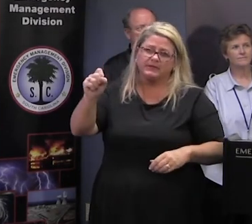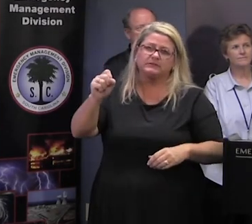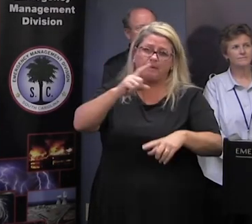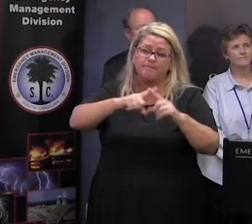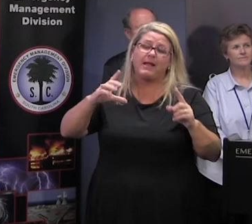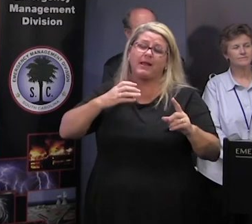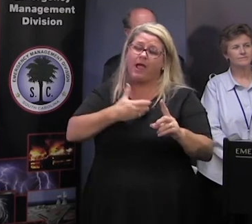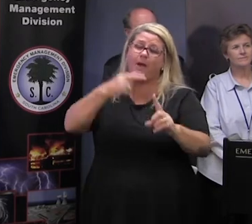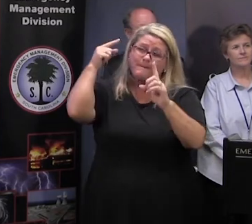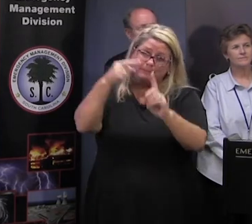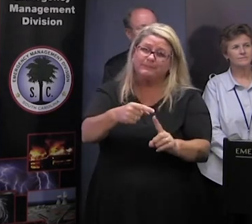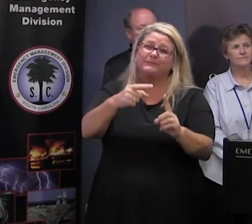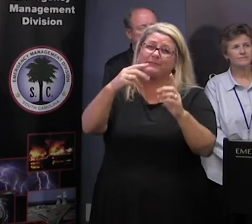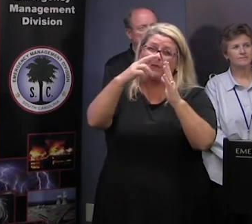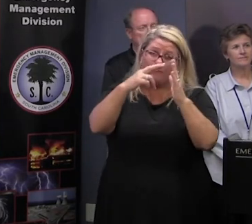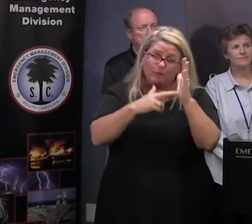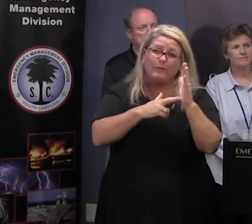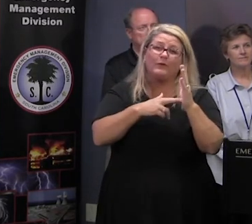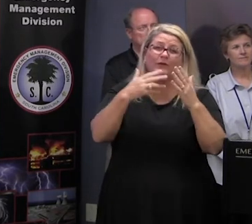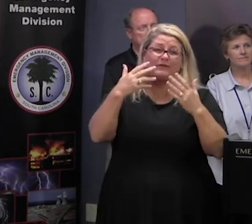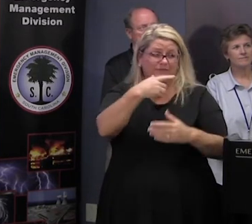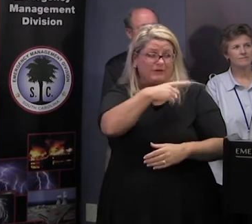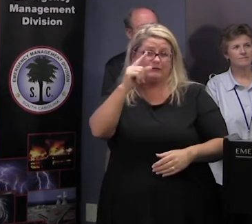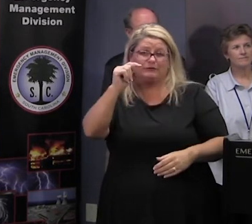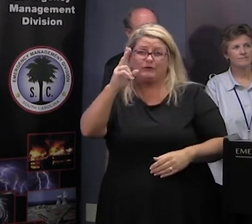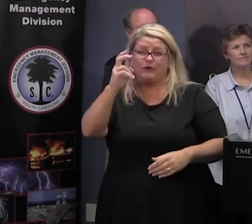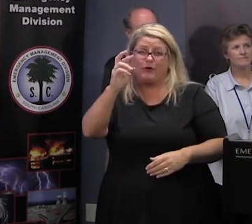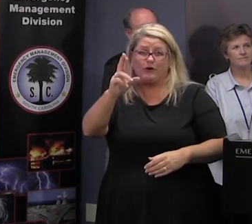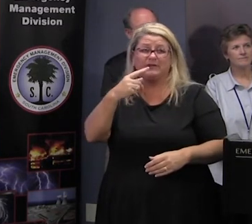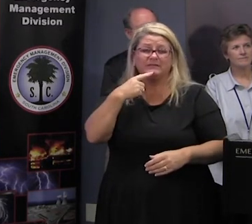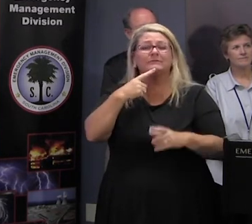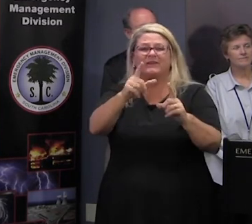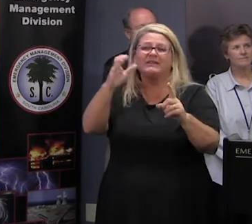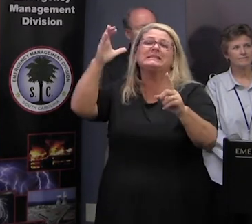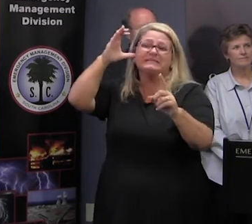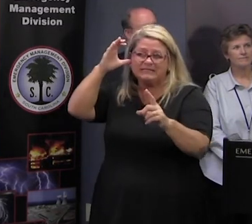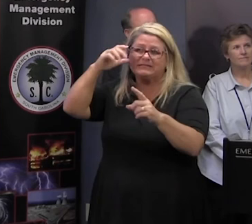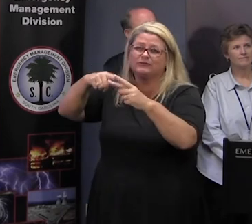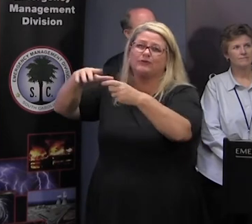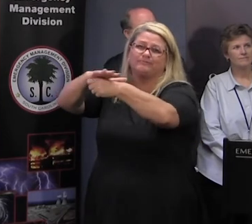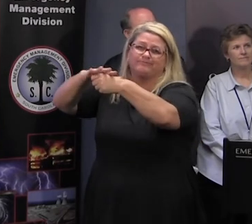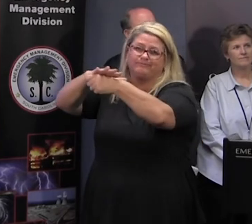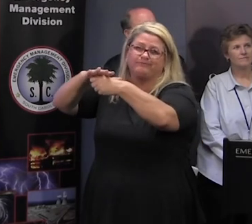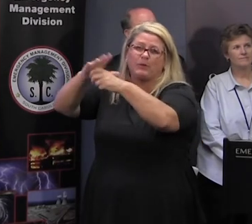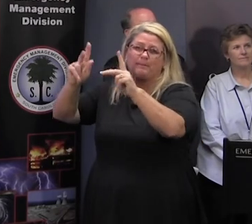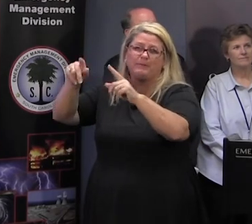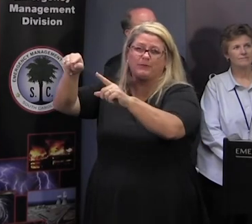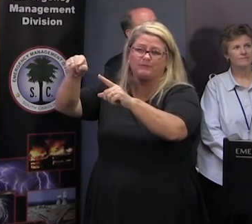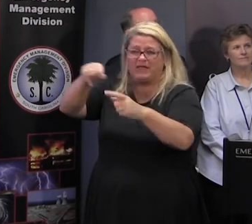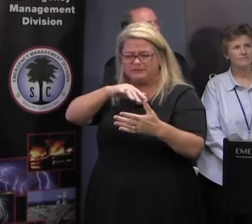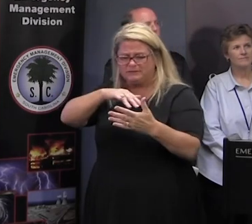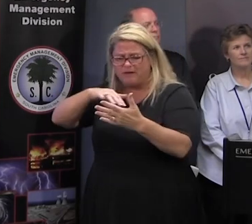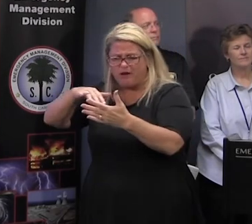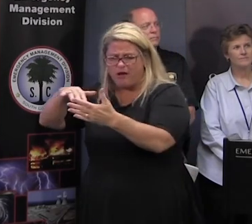that we've been going by, and one that Ms. Turner just referred to, was listen to the authorities that are studying and giving advice, and